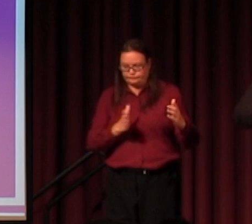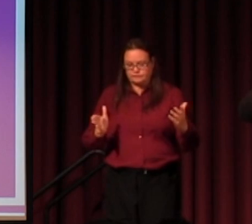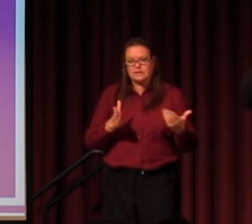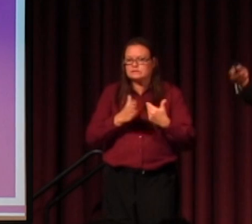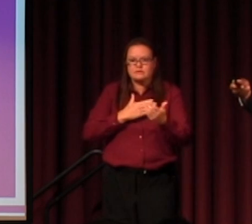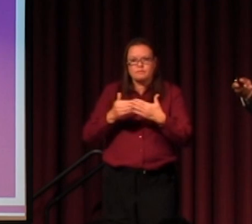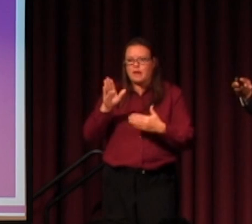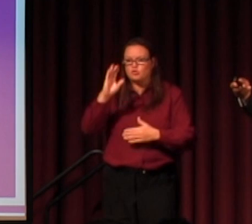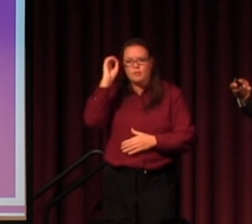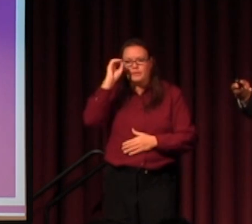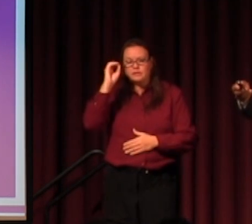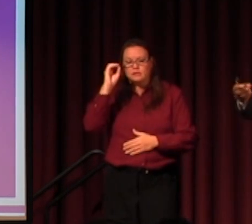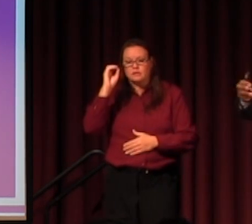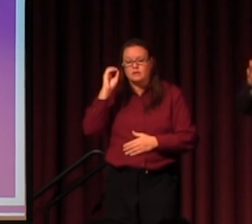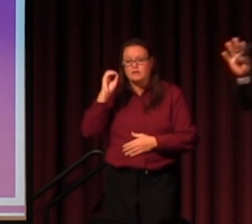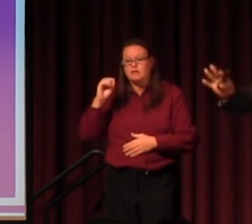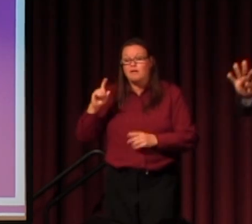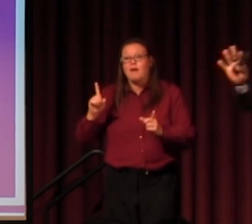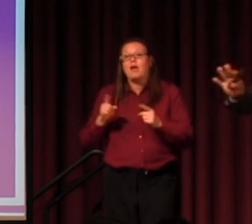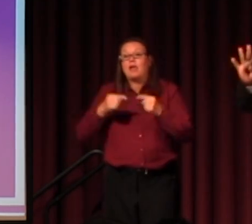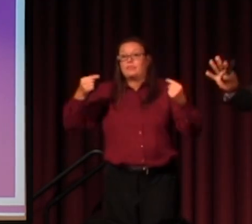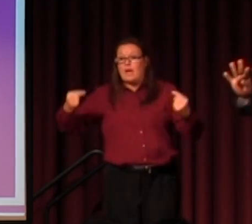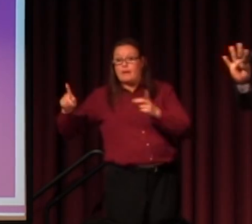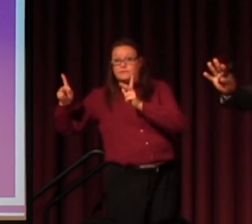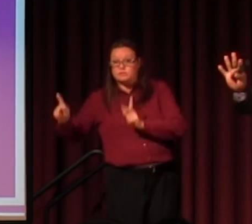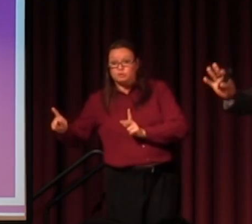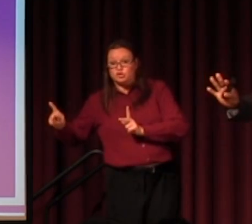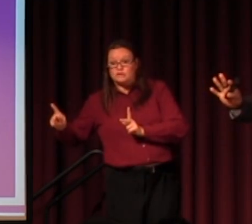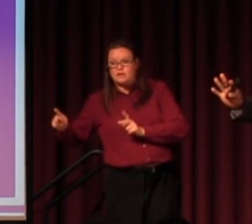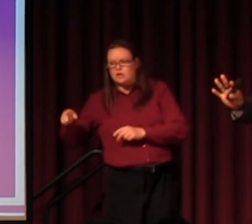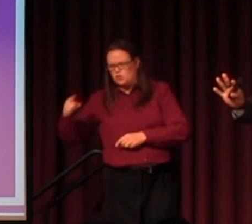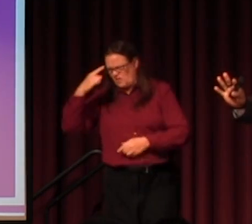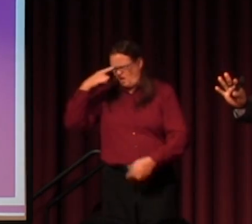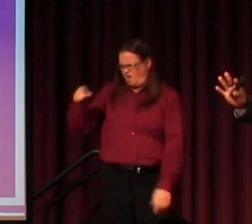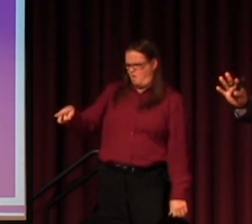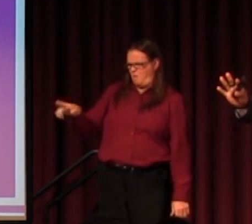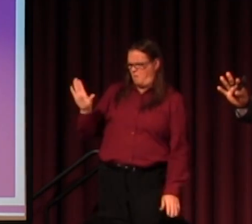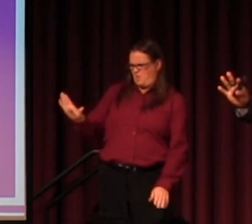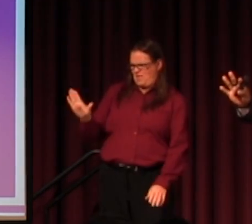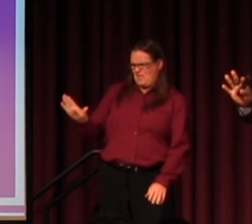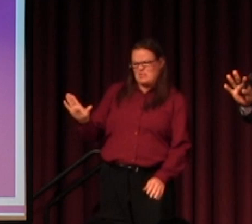the other person on the other side who's acting in a way that you think is completely insane,